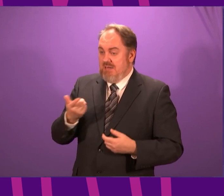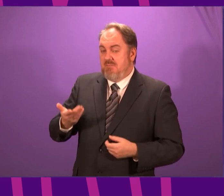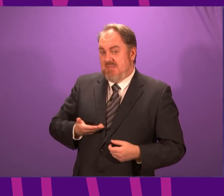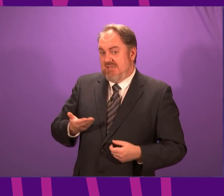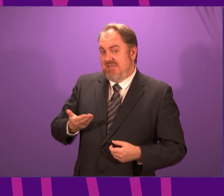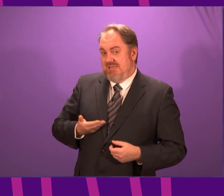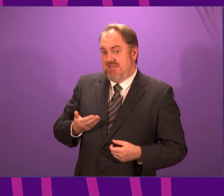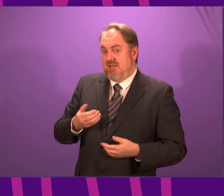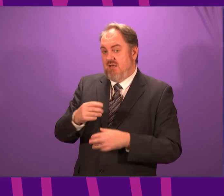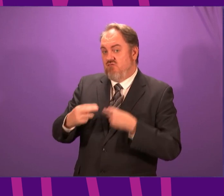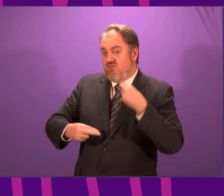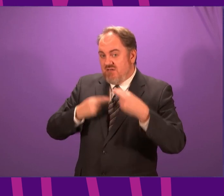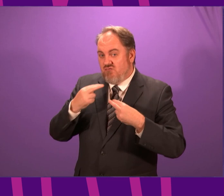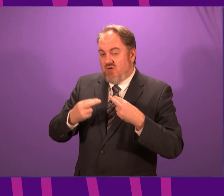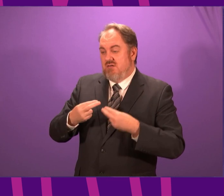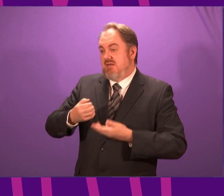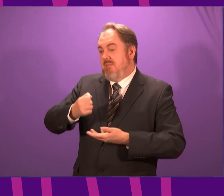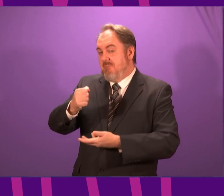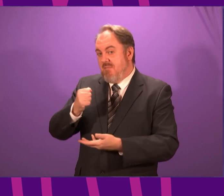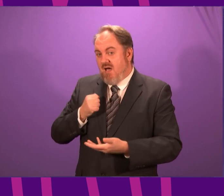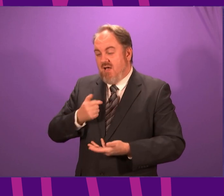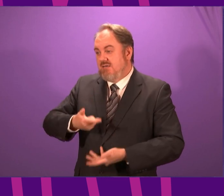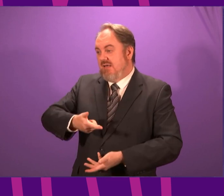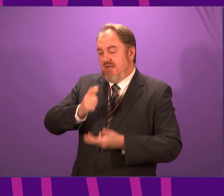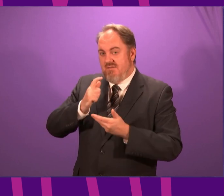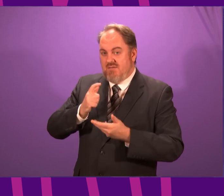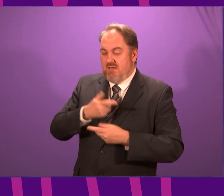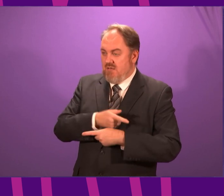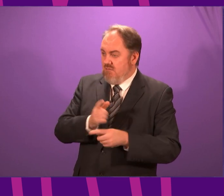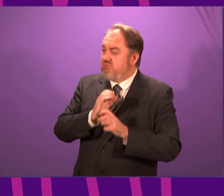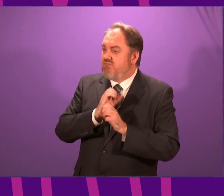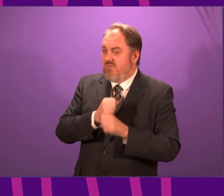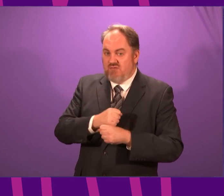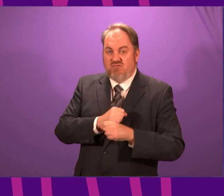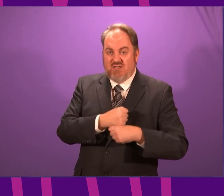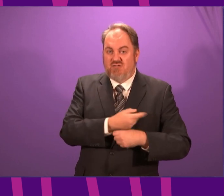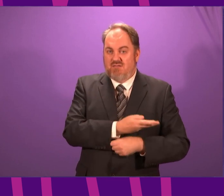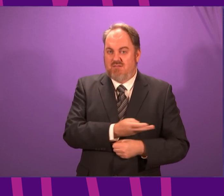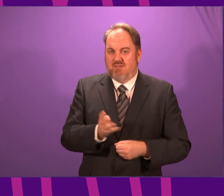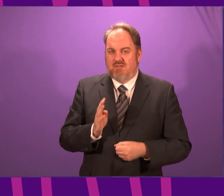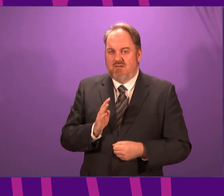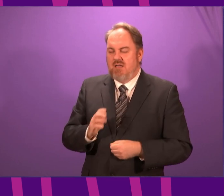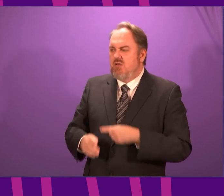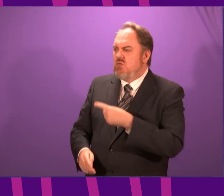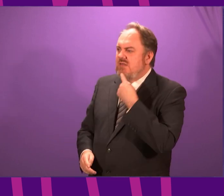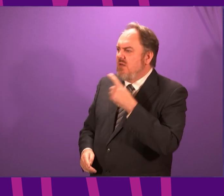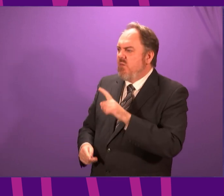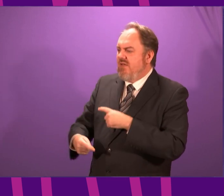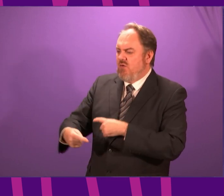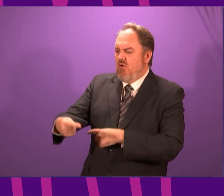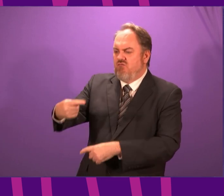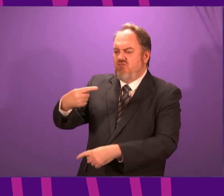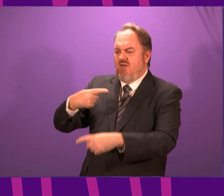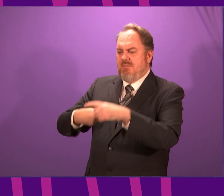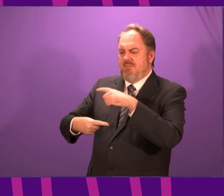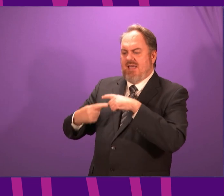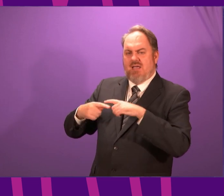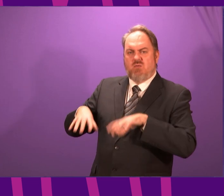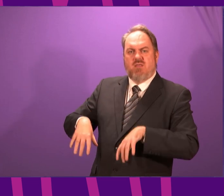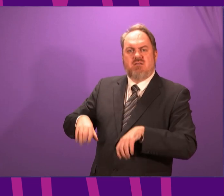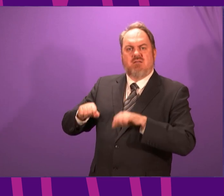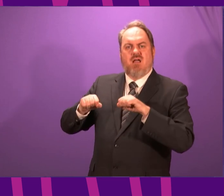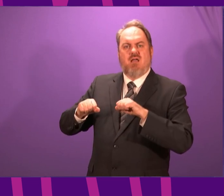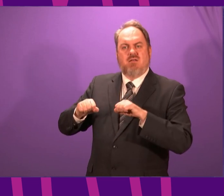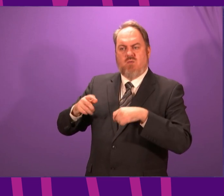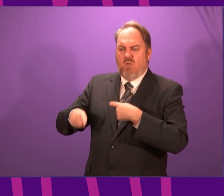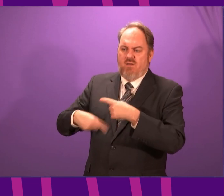industry. On Friday, the First Minister said that we were not back at square one. And it's true that